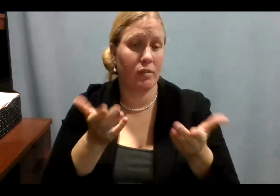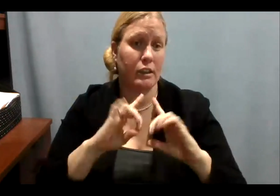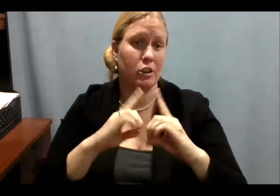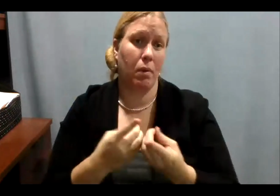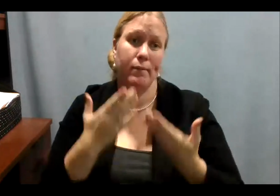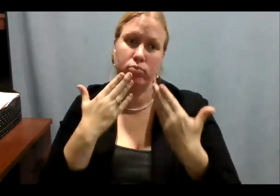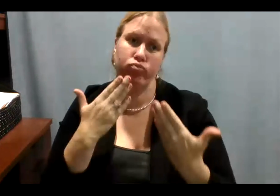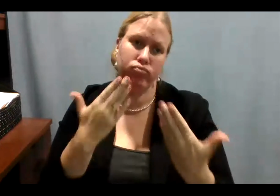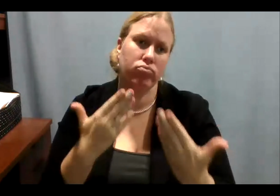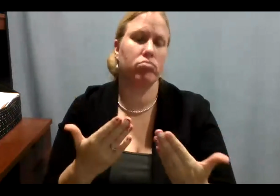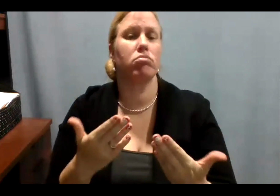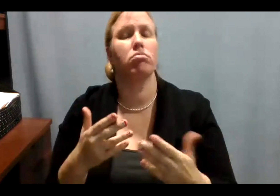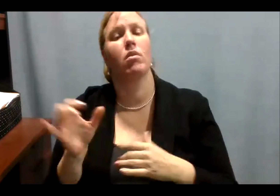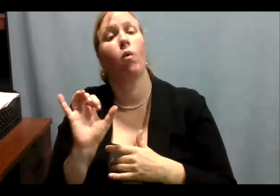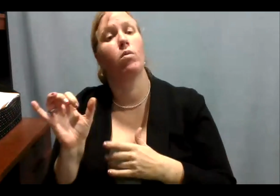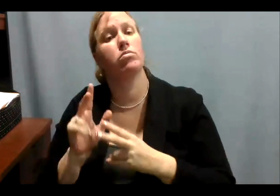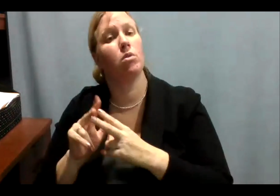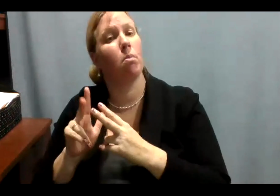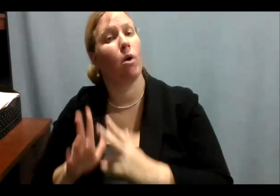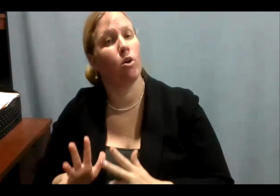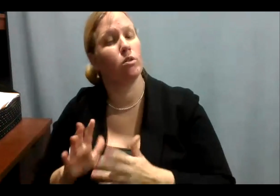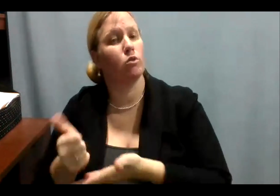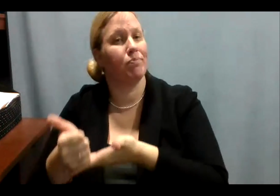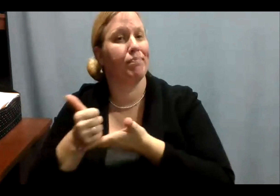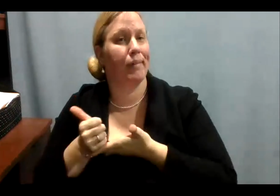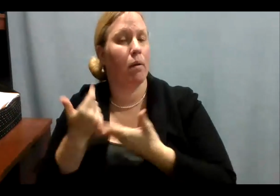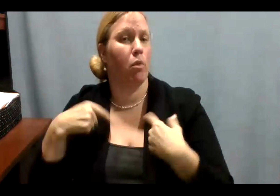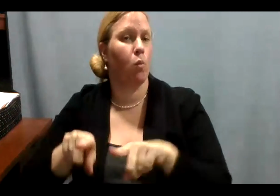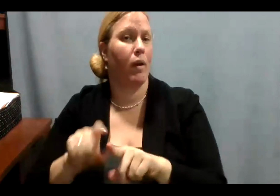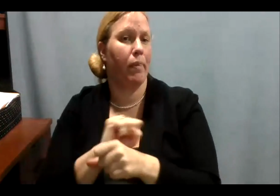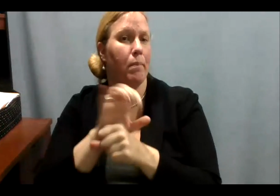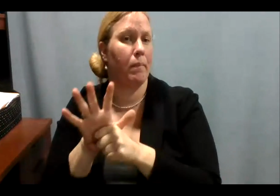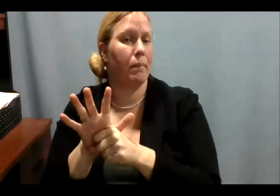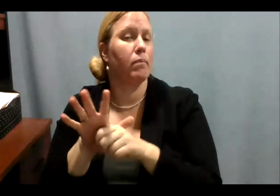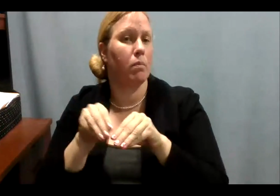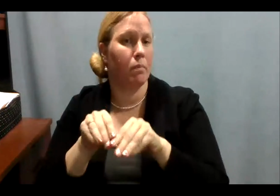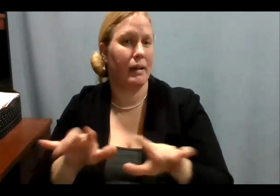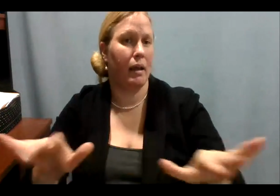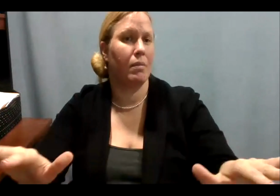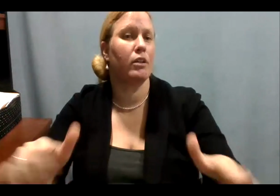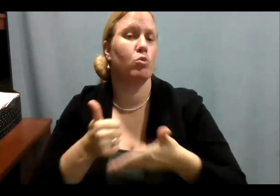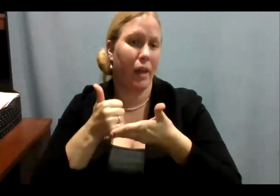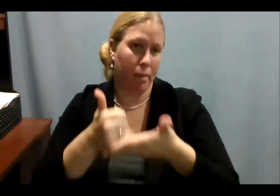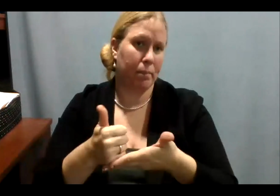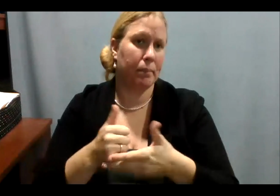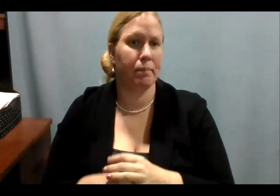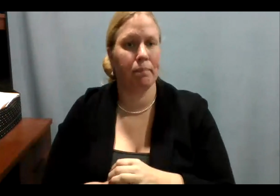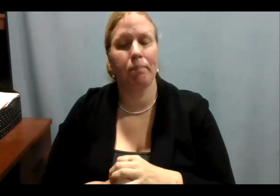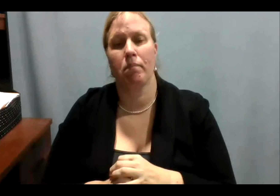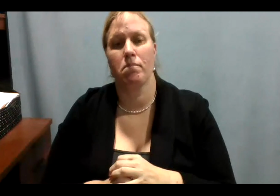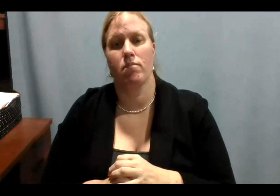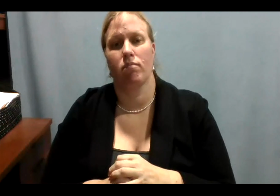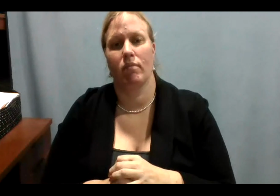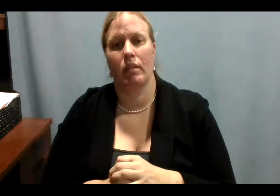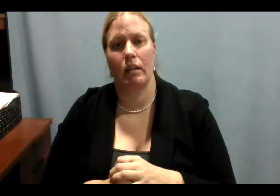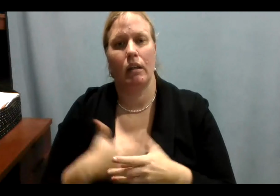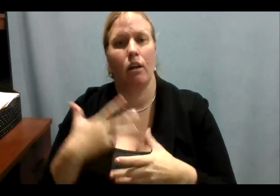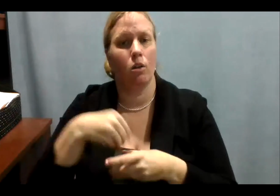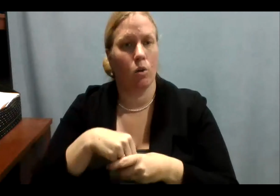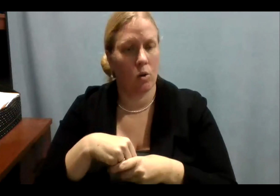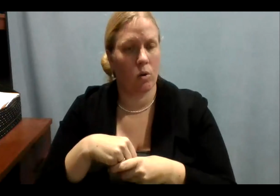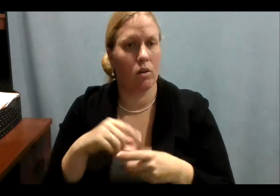also partners that have worked with us throughout the pandemic to to meet meet the food needs um these include vertical